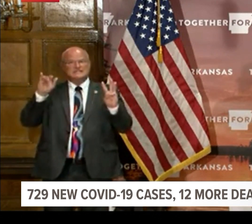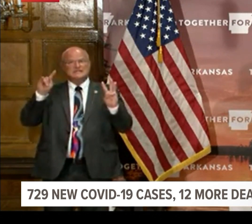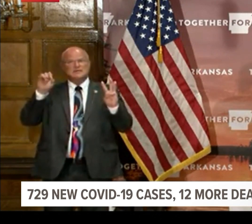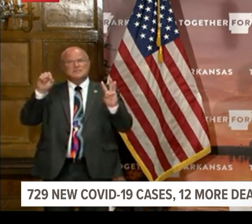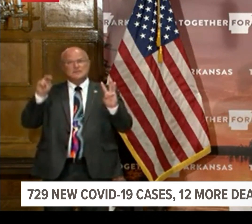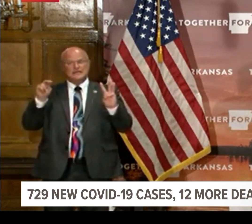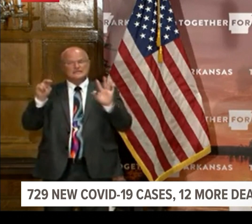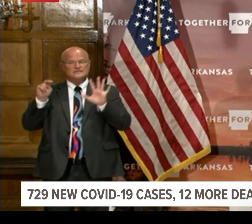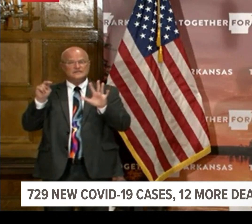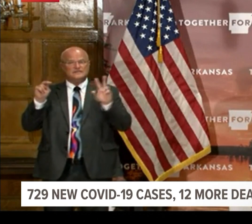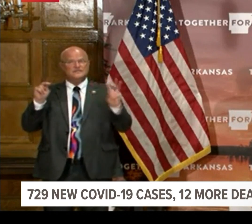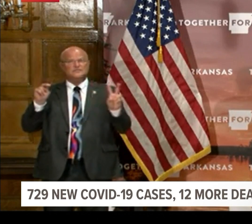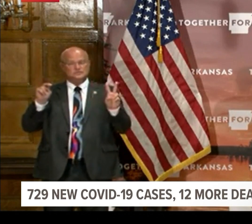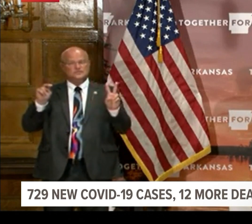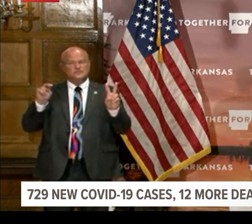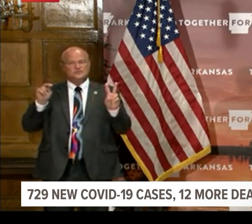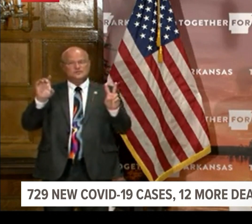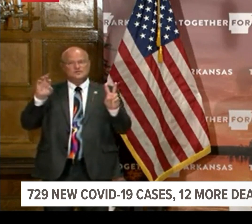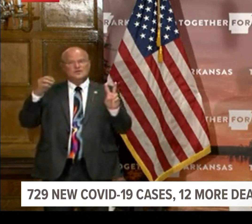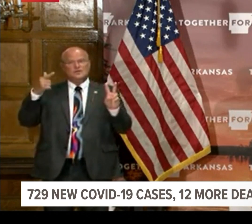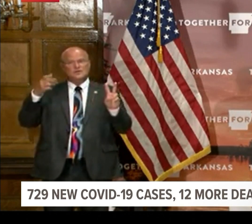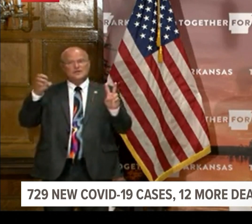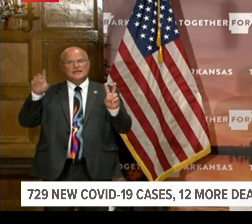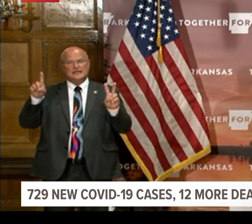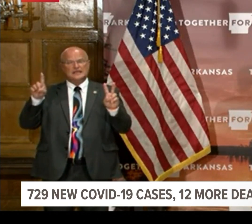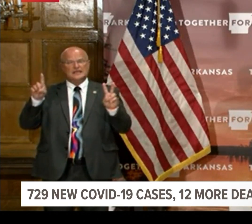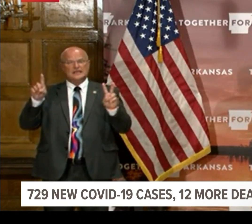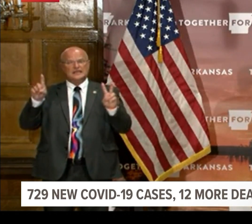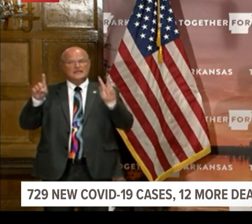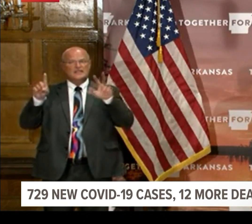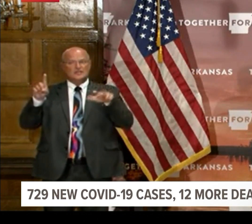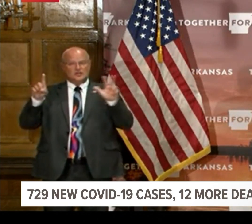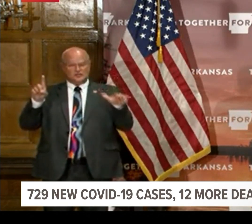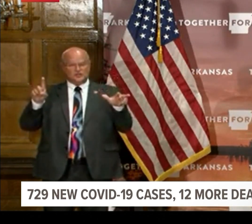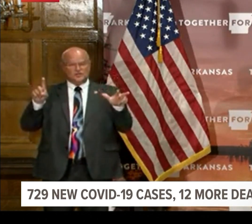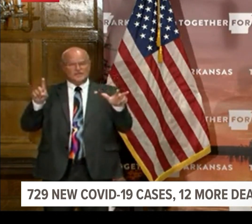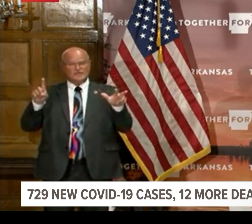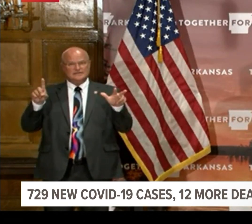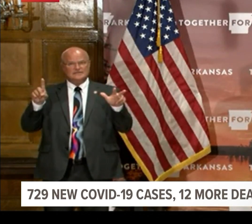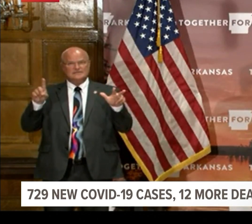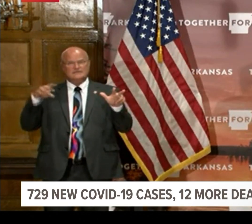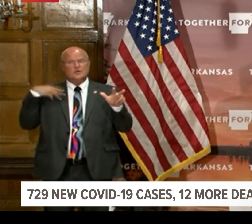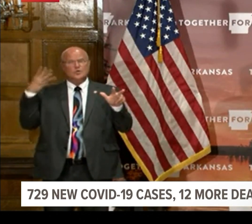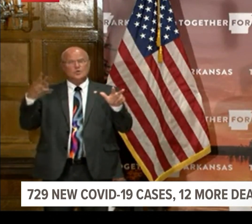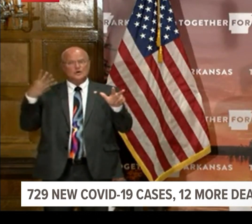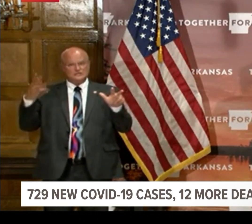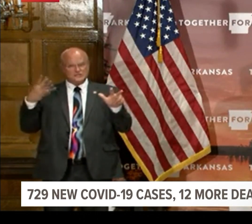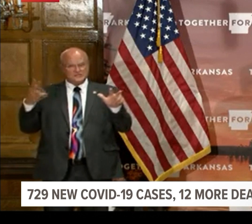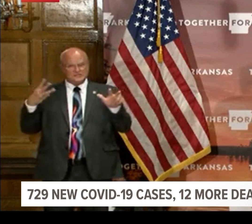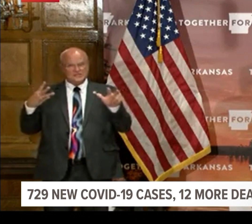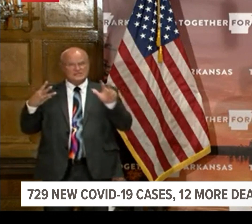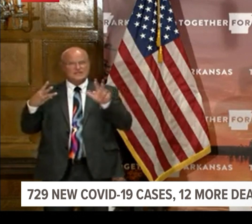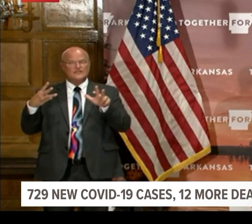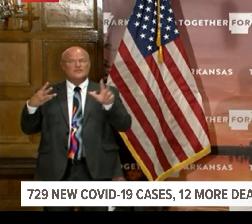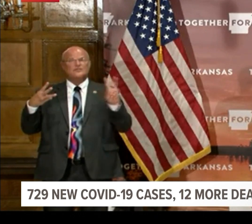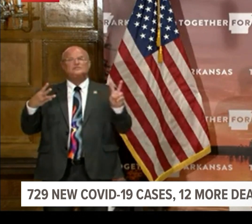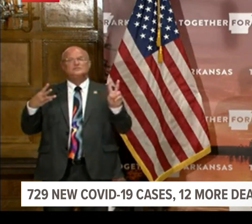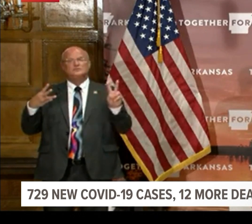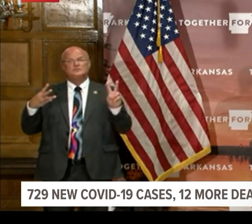at 52, Craighead 4th at 33, Washington County at